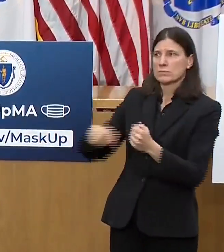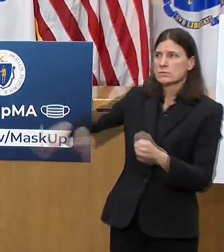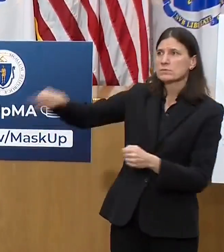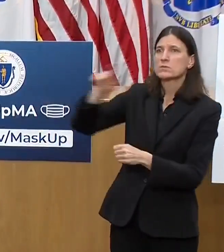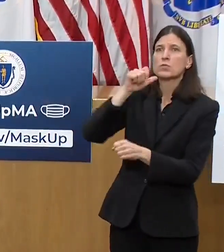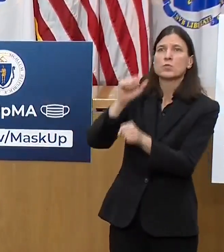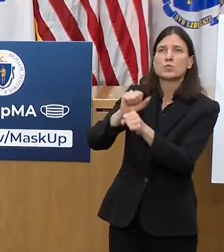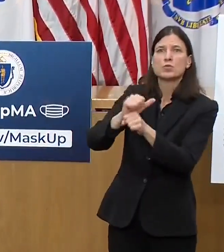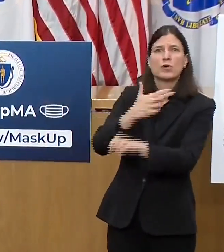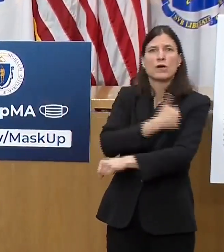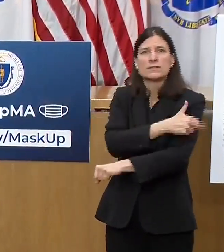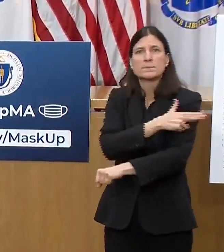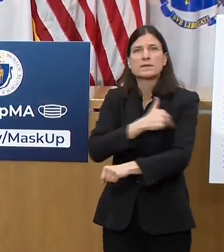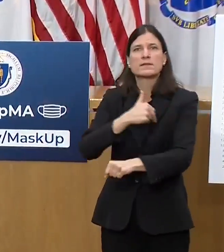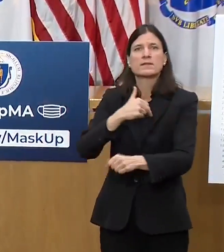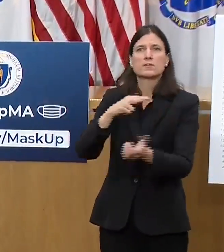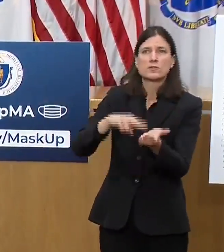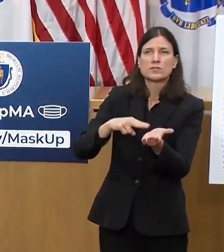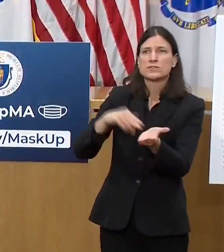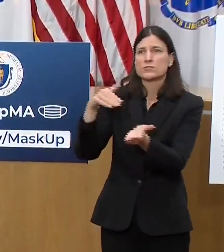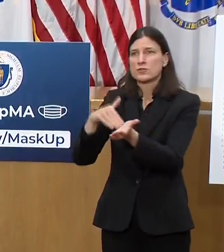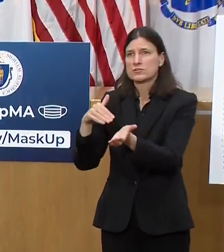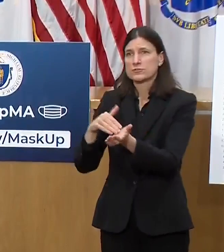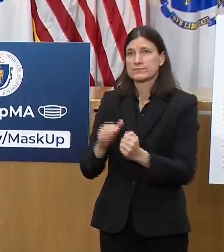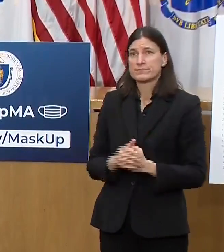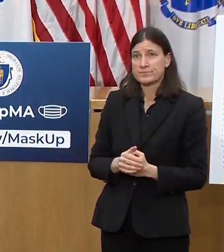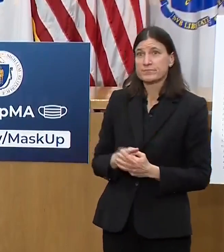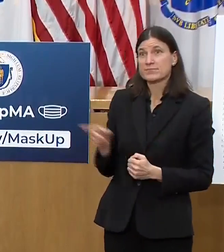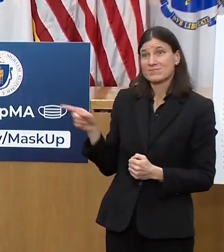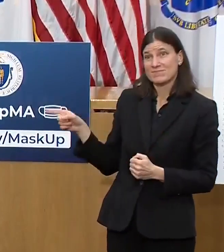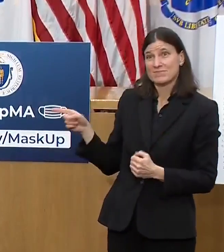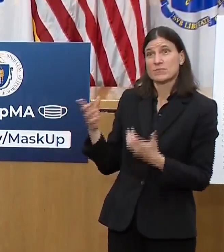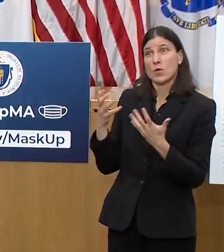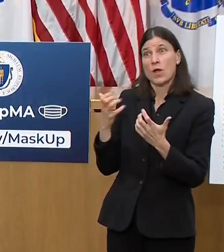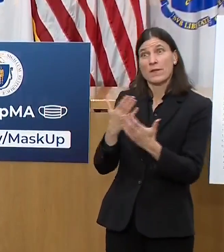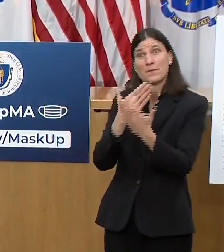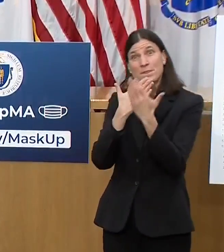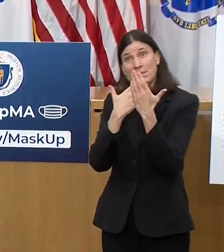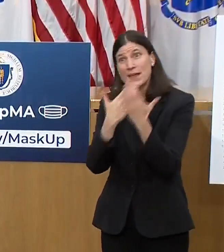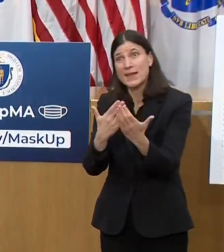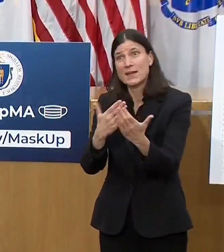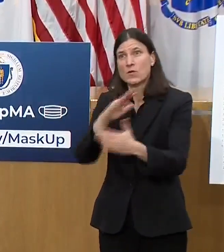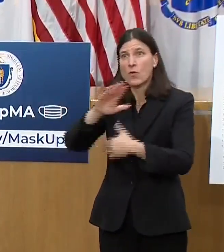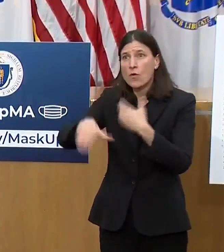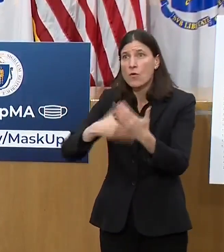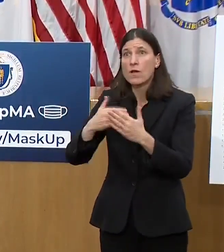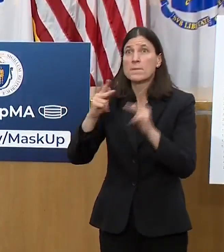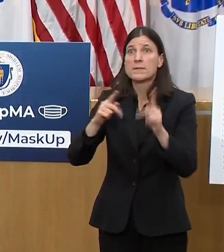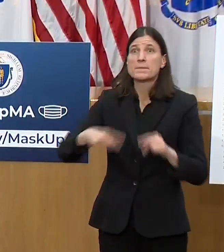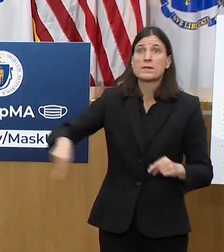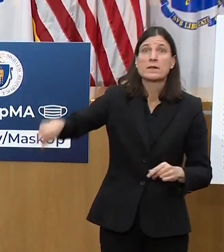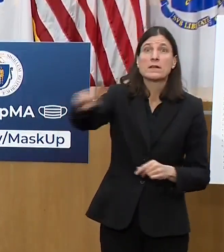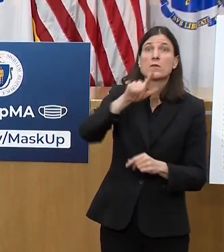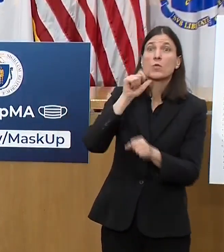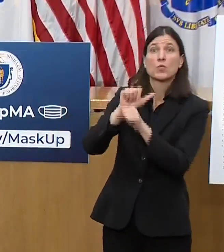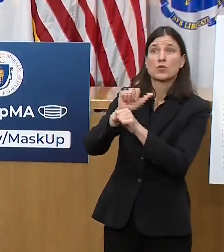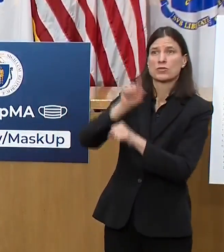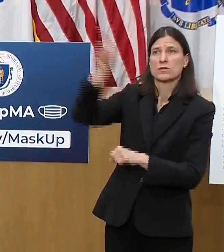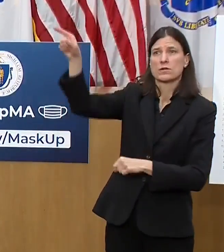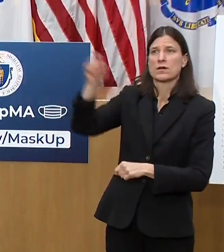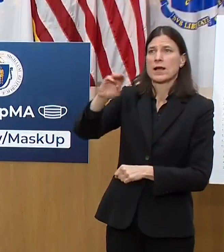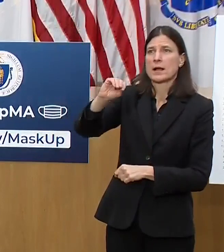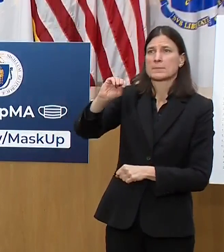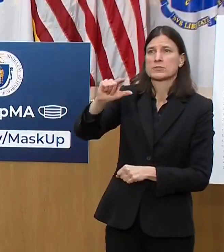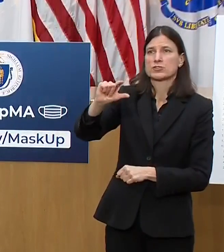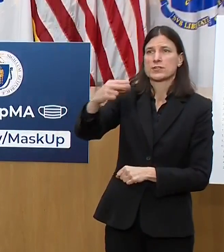thank all of the medical personnel from across the country and those at Mass General, on Ellison 12,